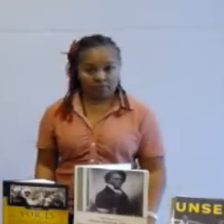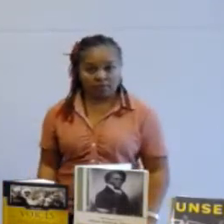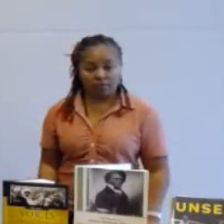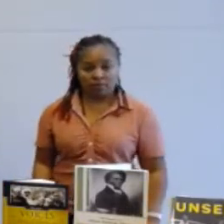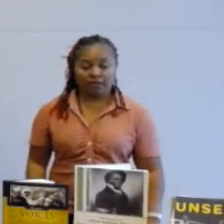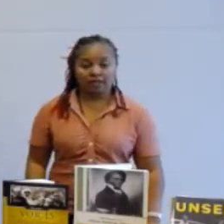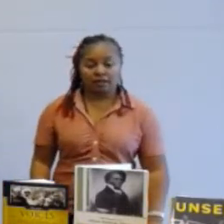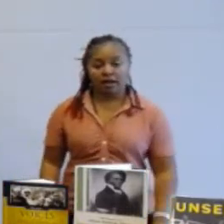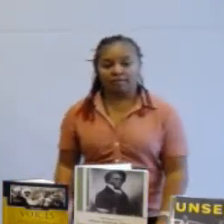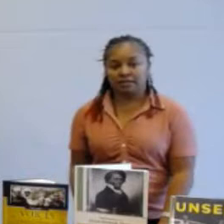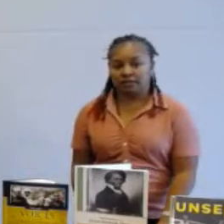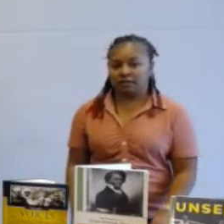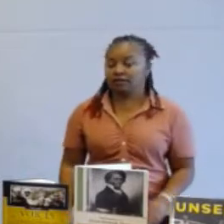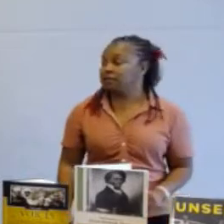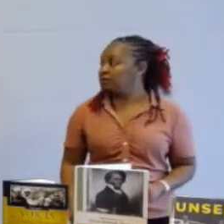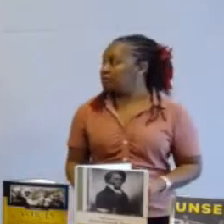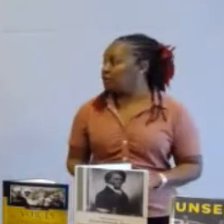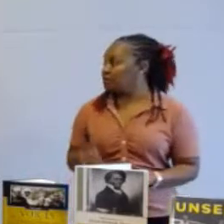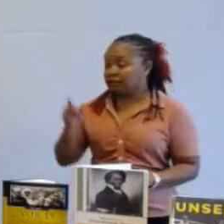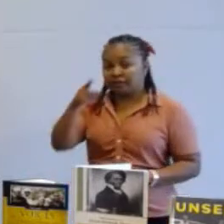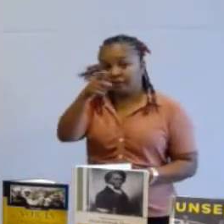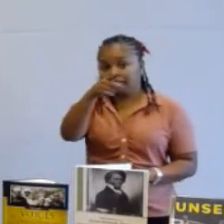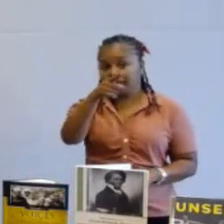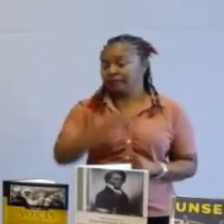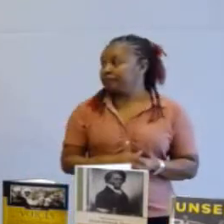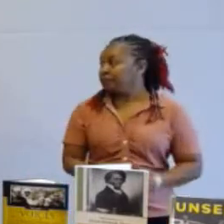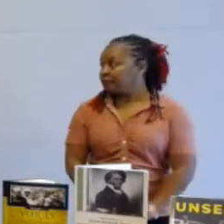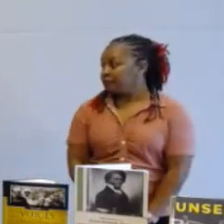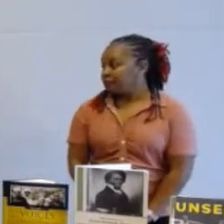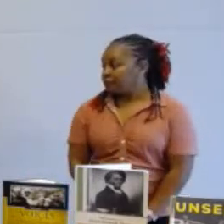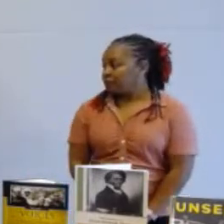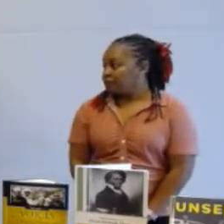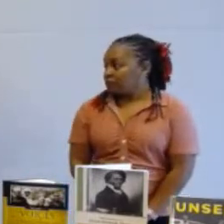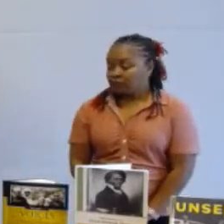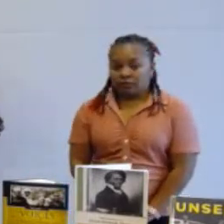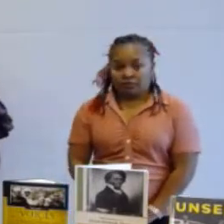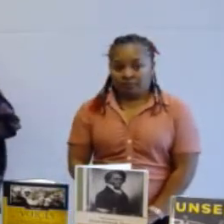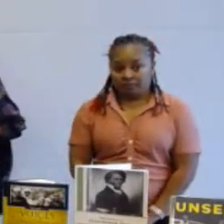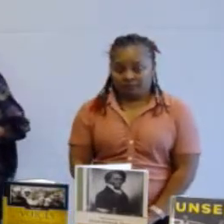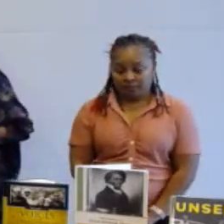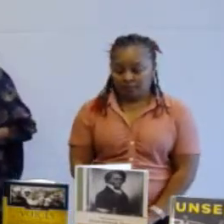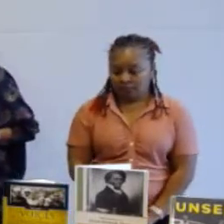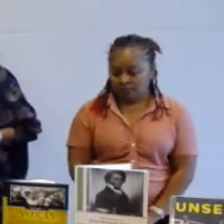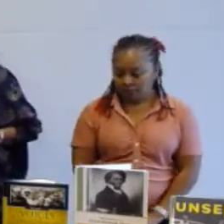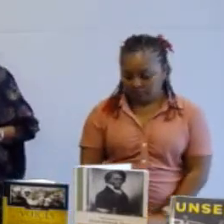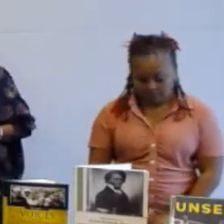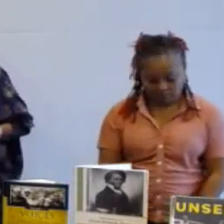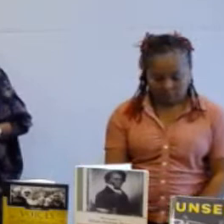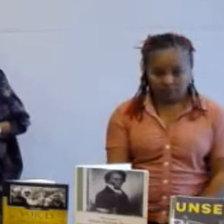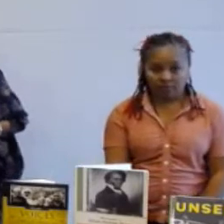can do it. We can do that without doing I'm still in it. I'm still in it. okay, all right, come on.